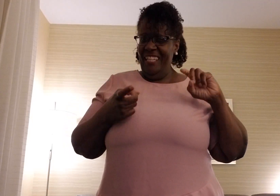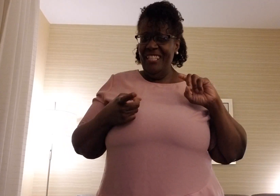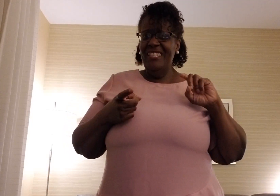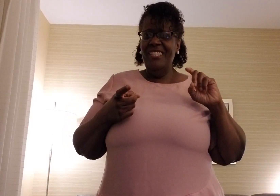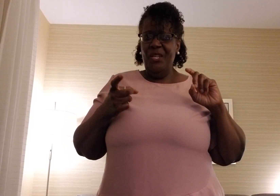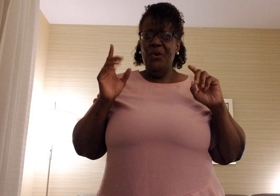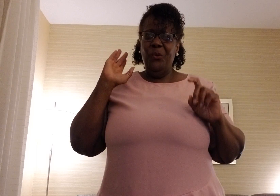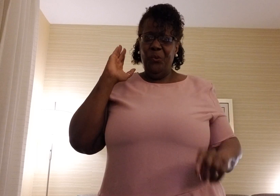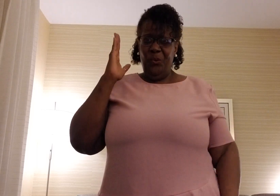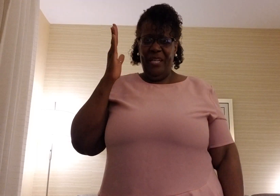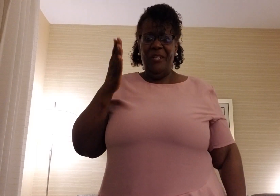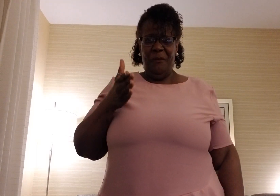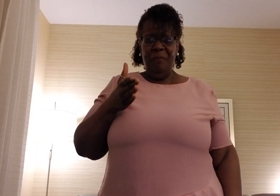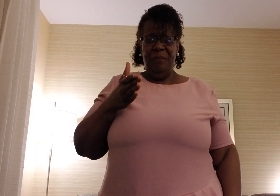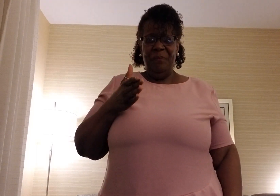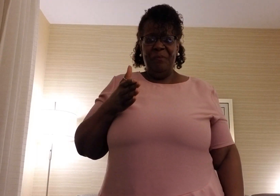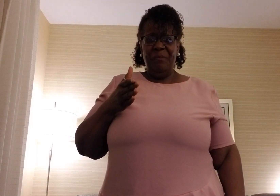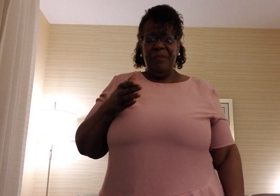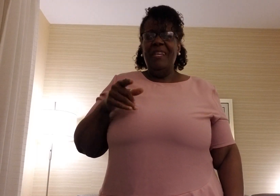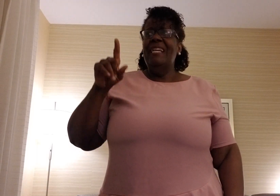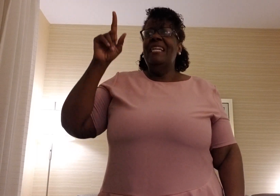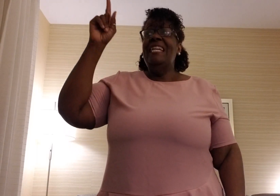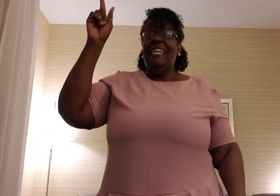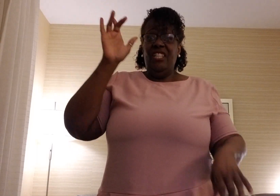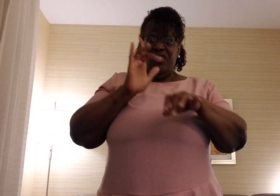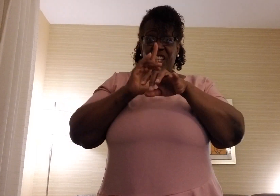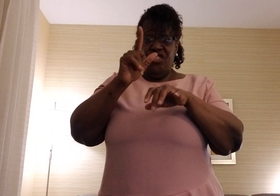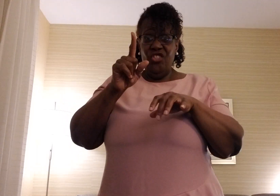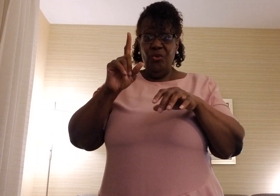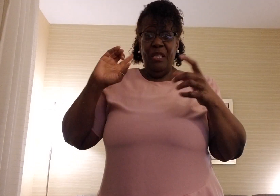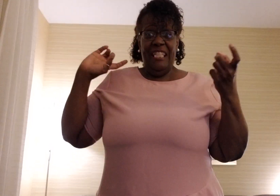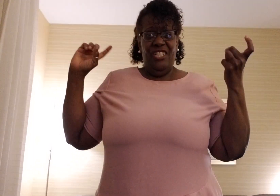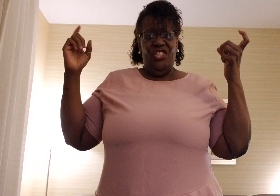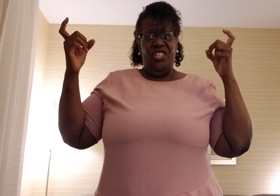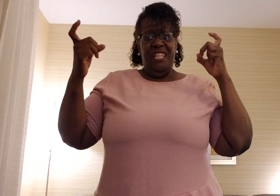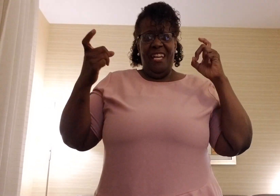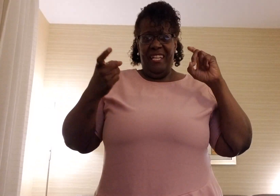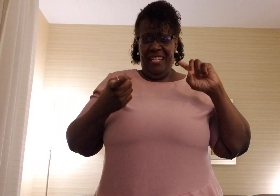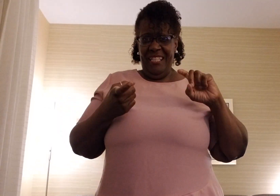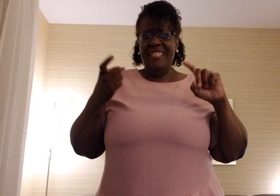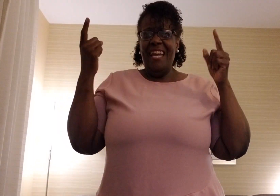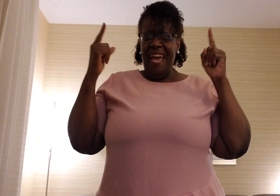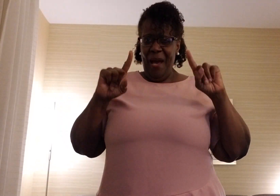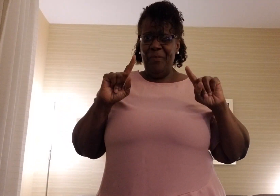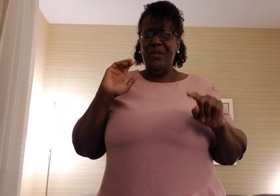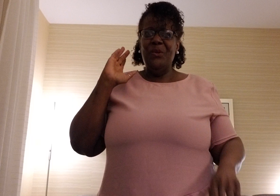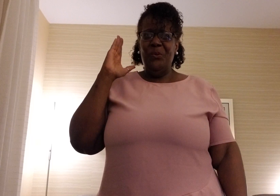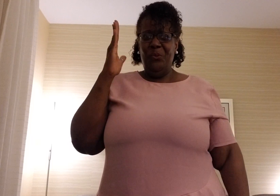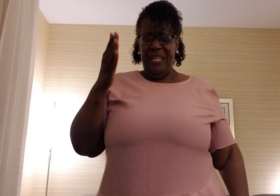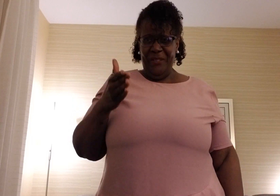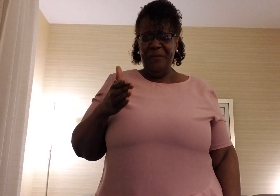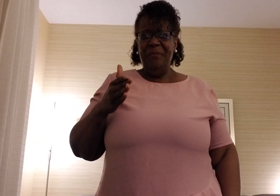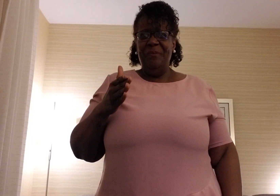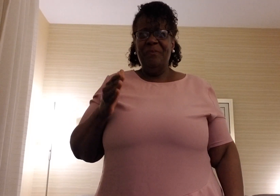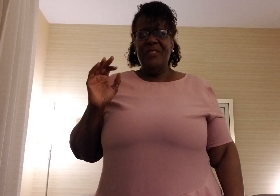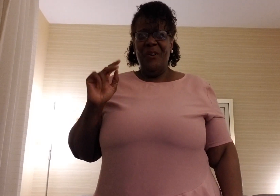change will. He touch you? Change happen will.